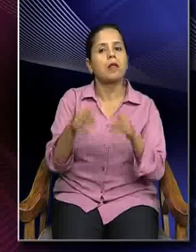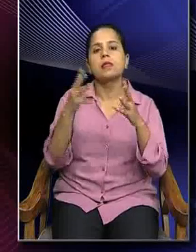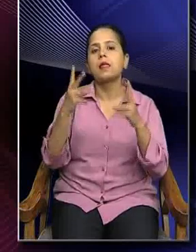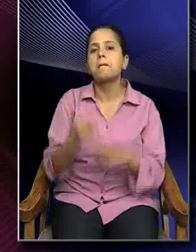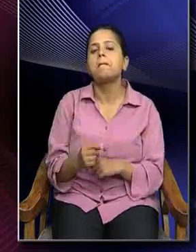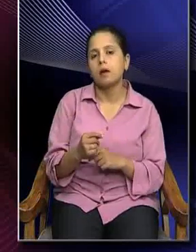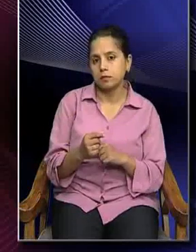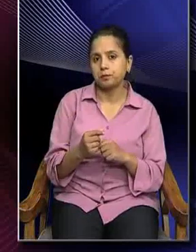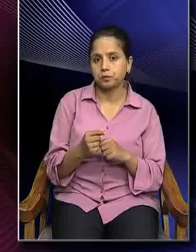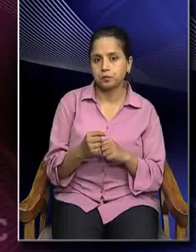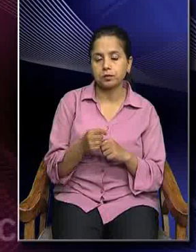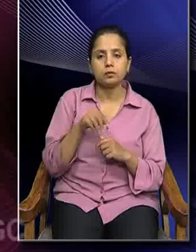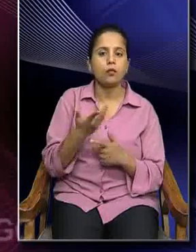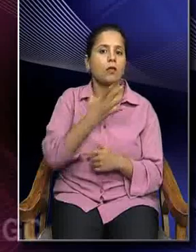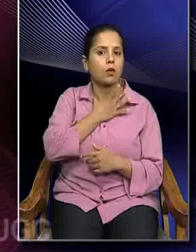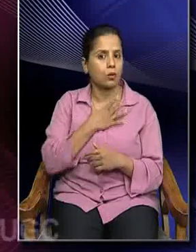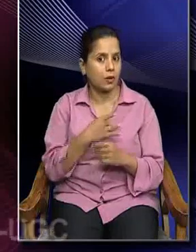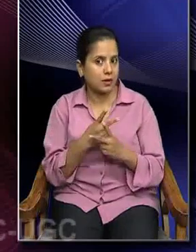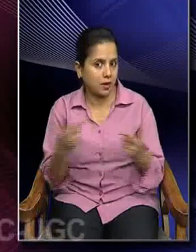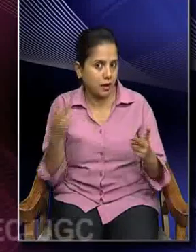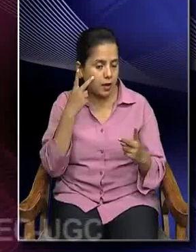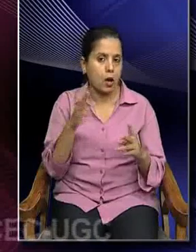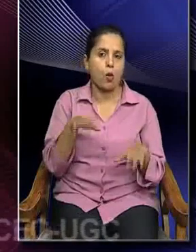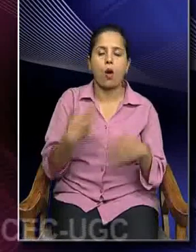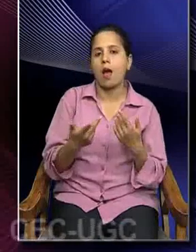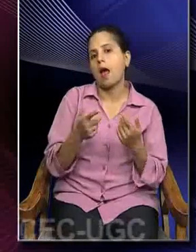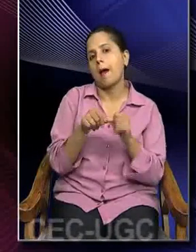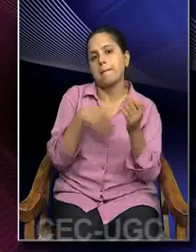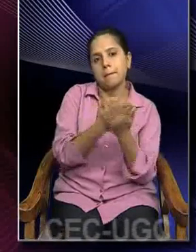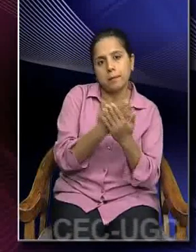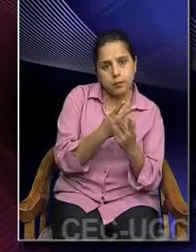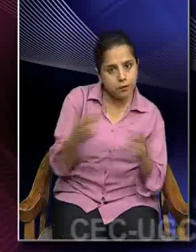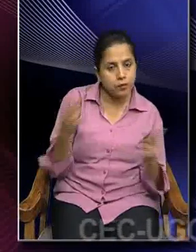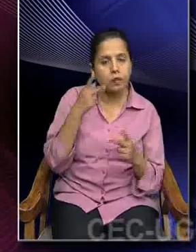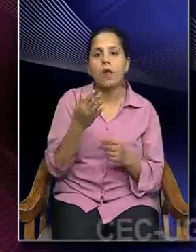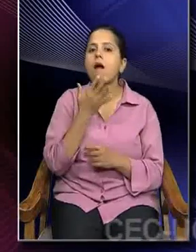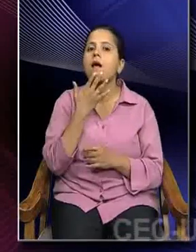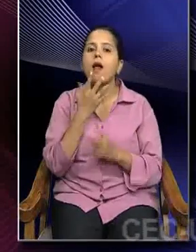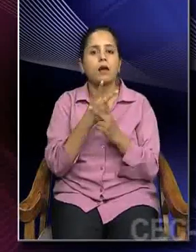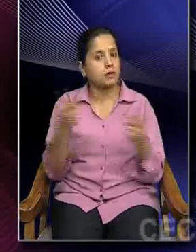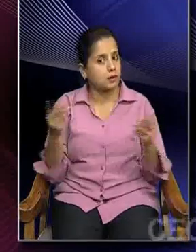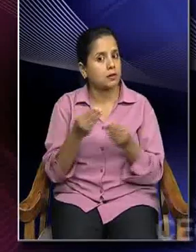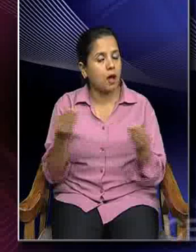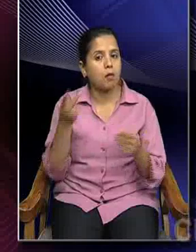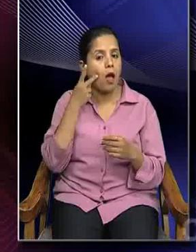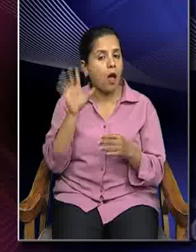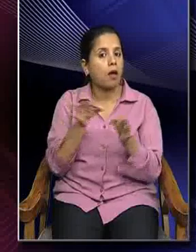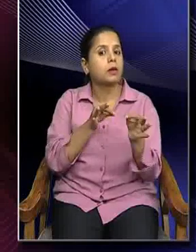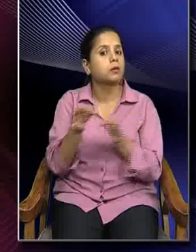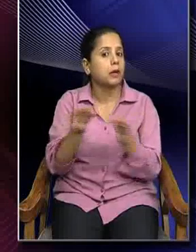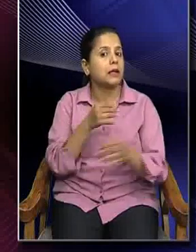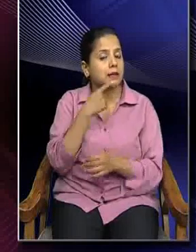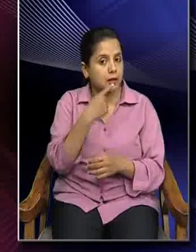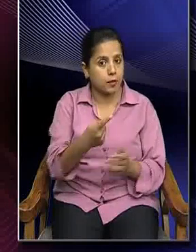of jewelry or number of applications of certain color, which signifies